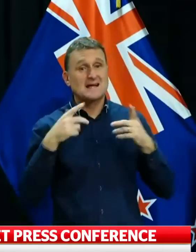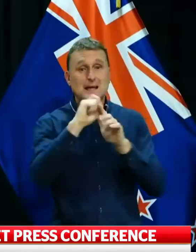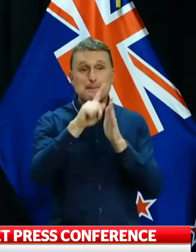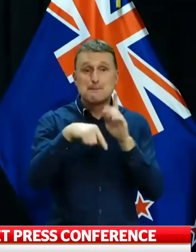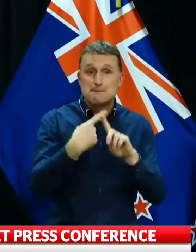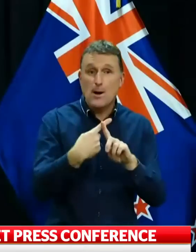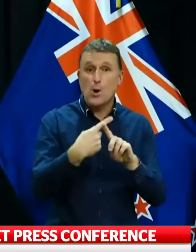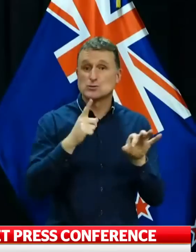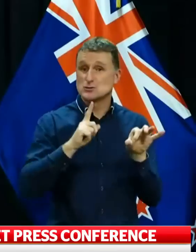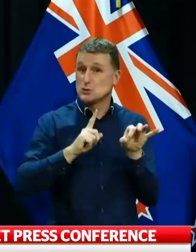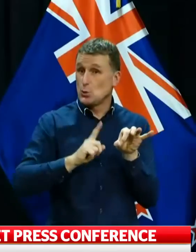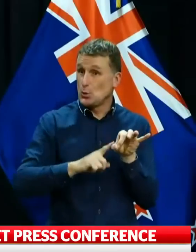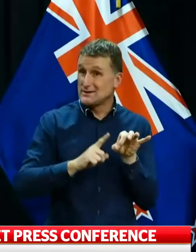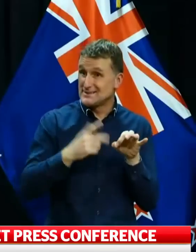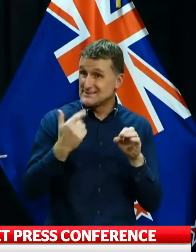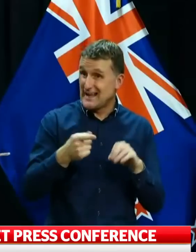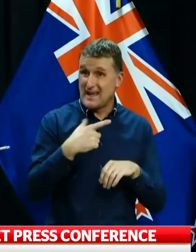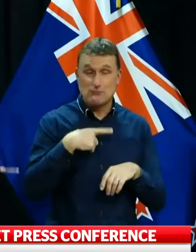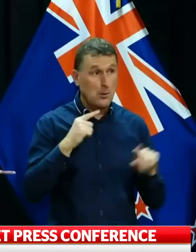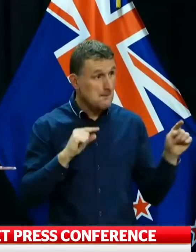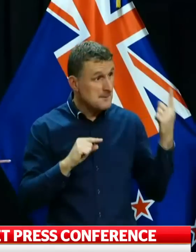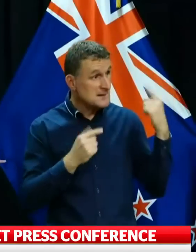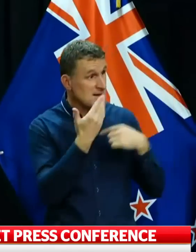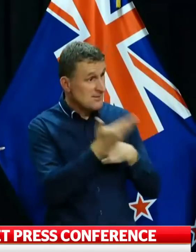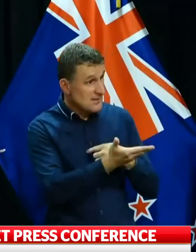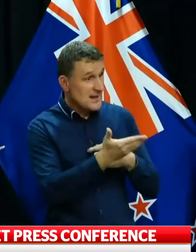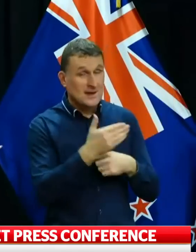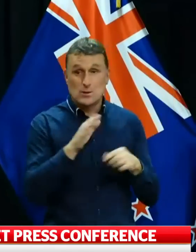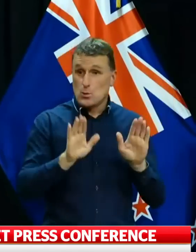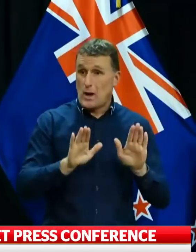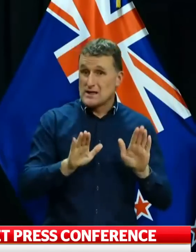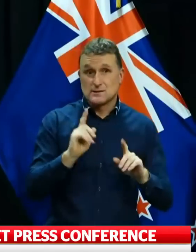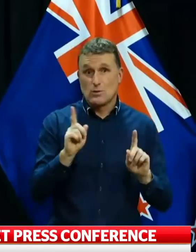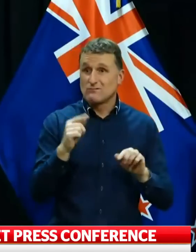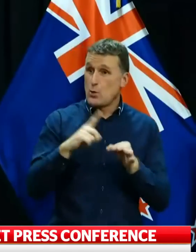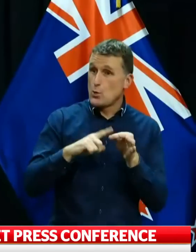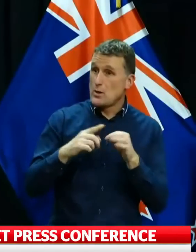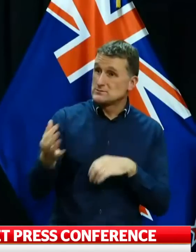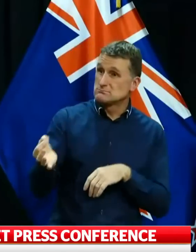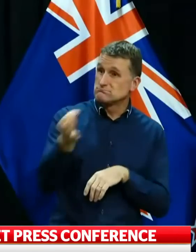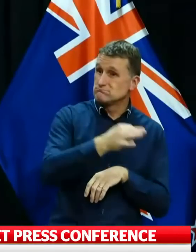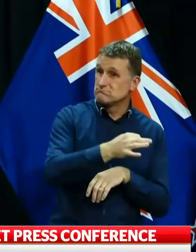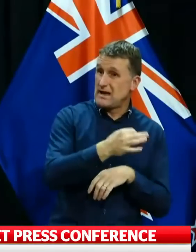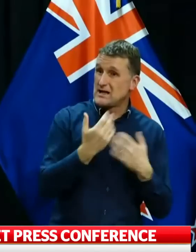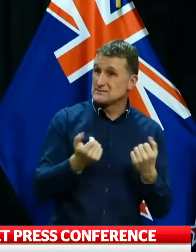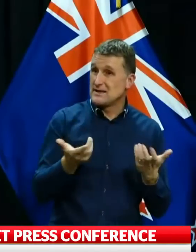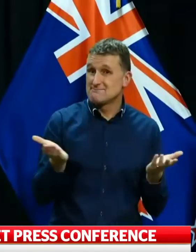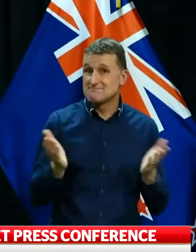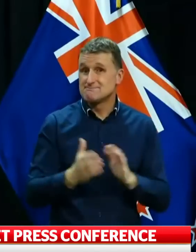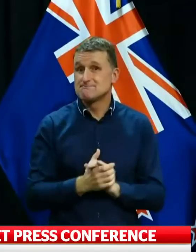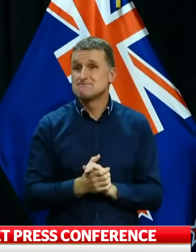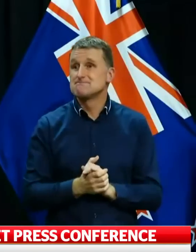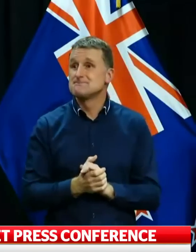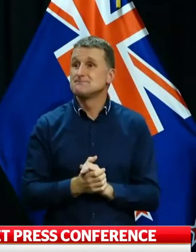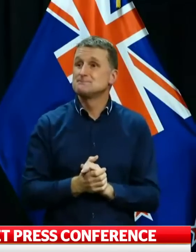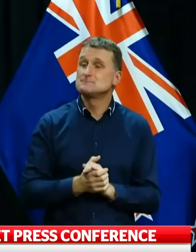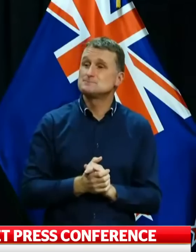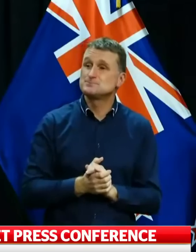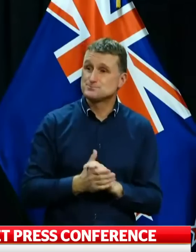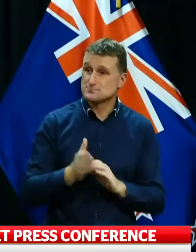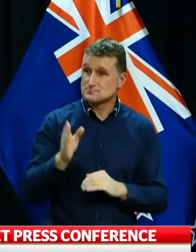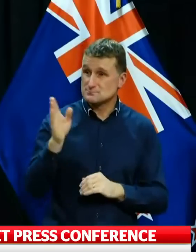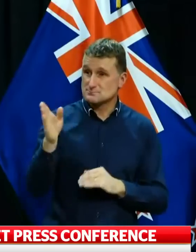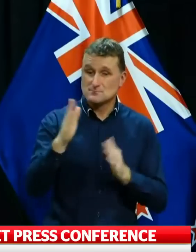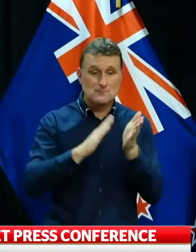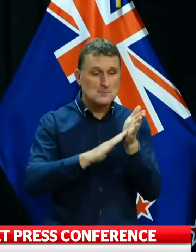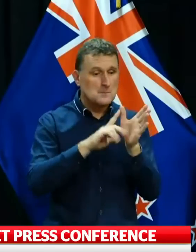aware that I have the Minister and I'm taking her precious time through her availability here. Does anyone want to ask anything?